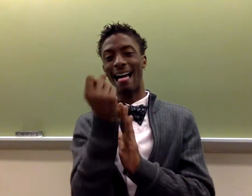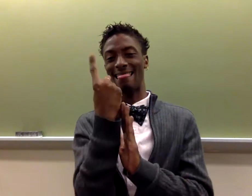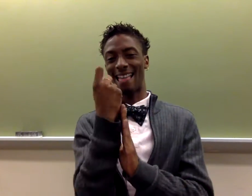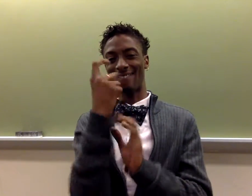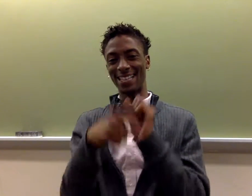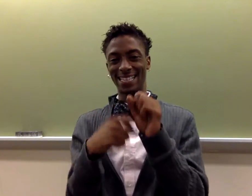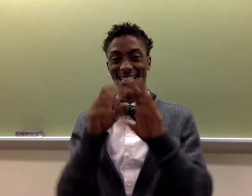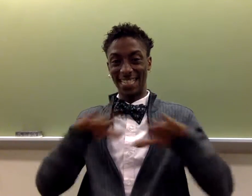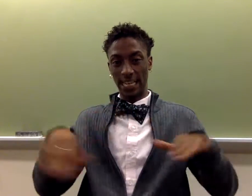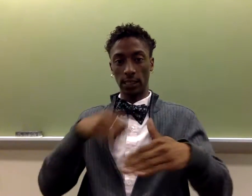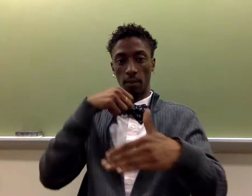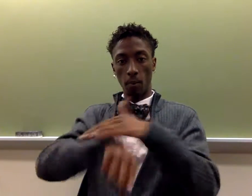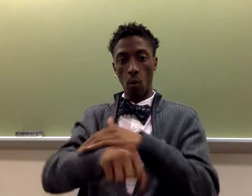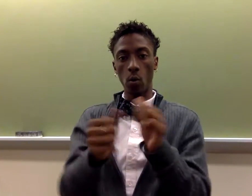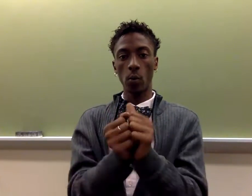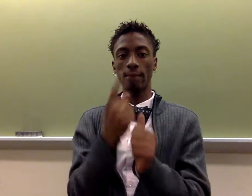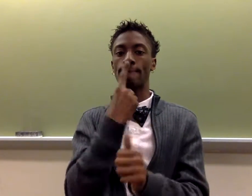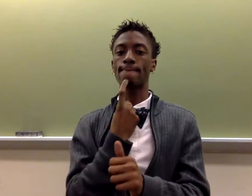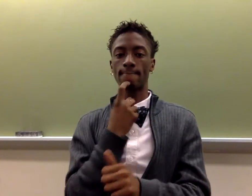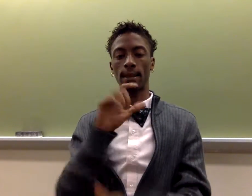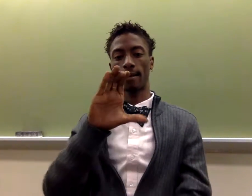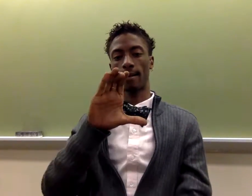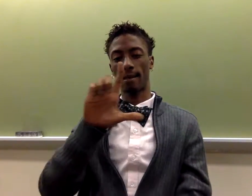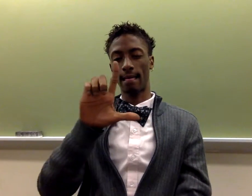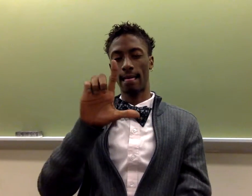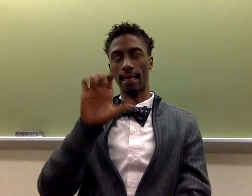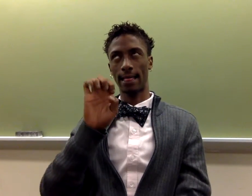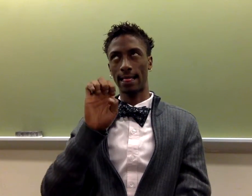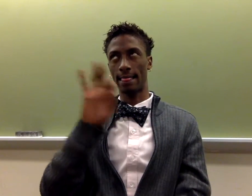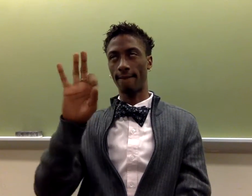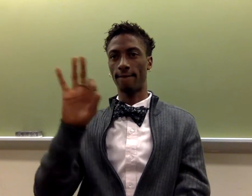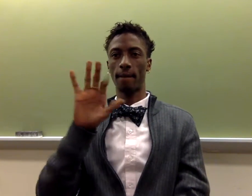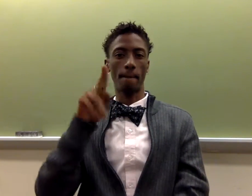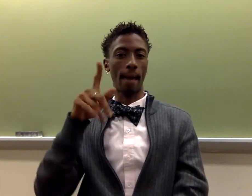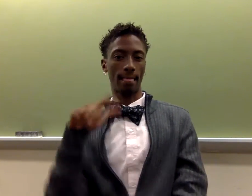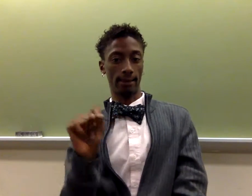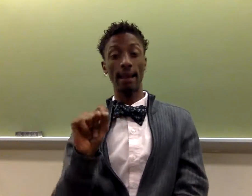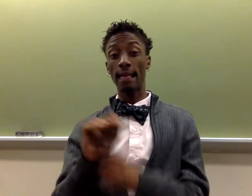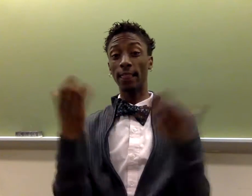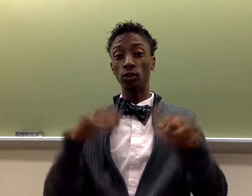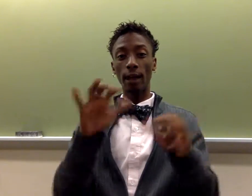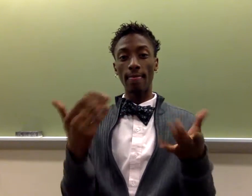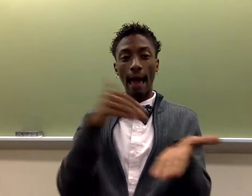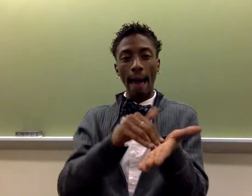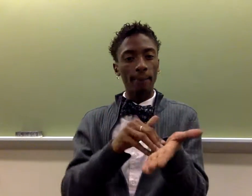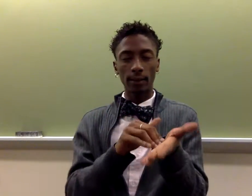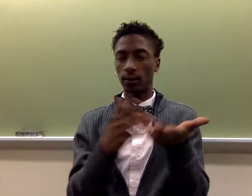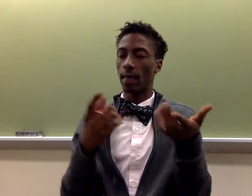palate. Now, the chances of that happening by accident are like 1 in a million are the normal numbers for